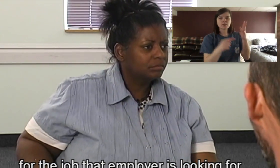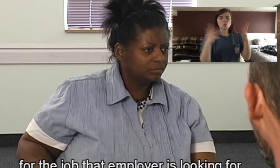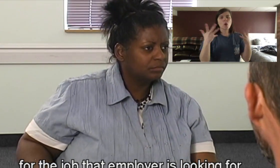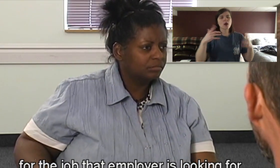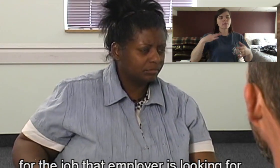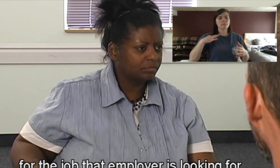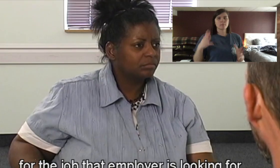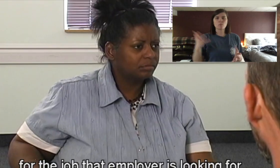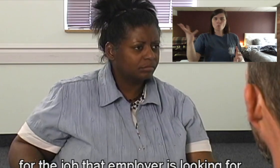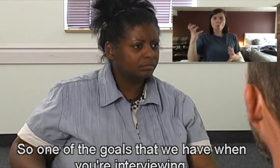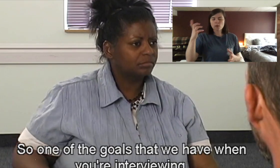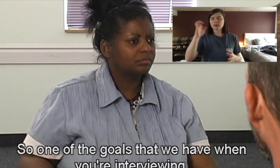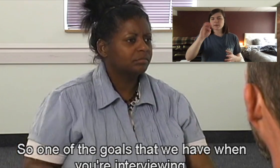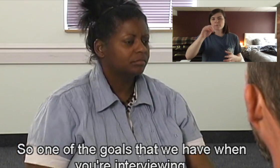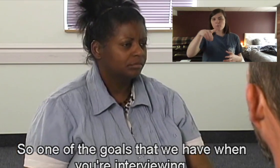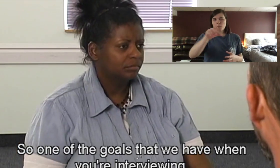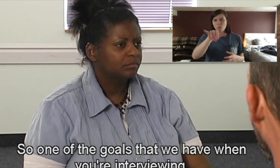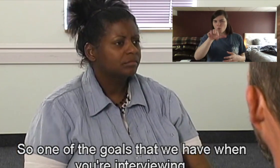for.